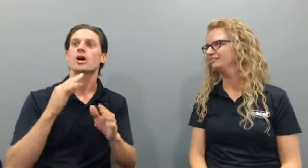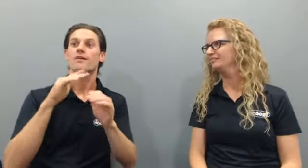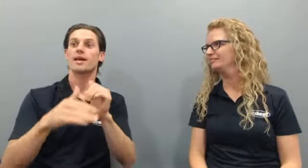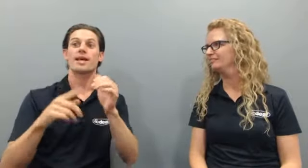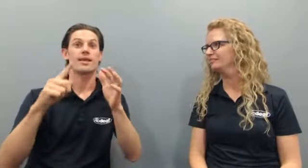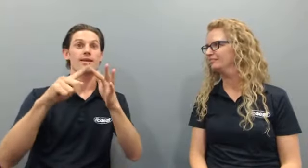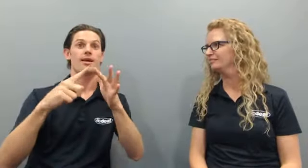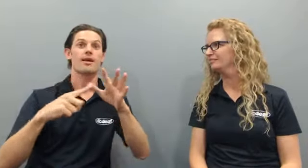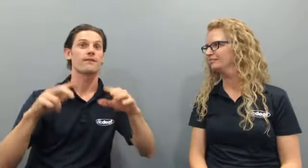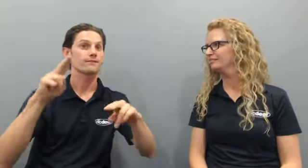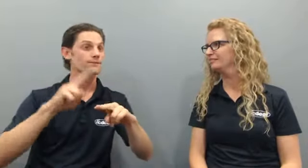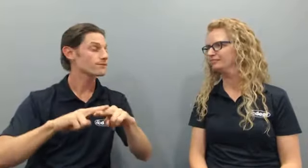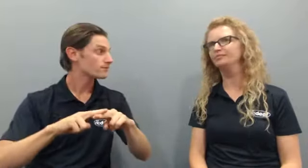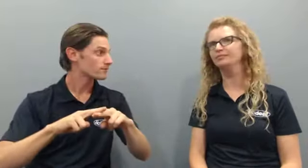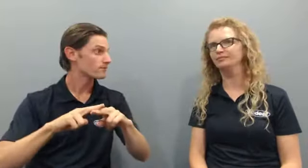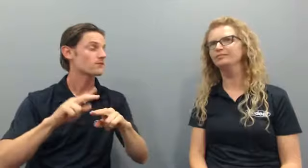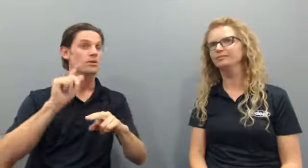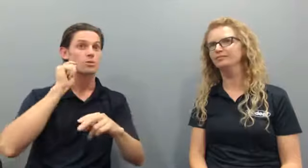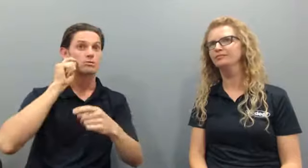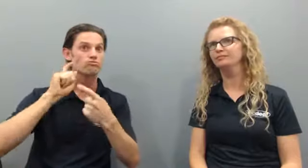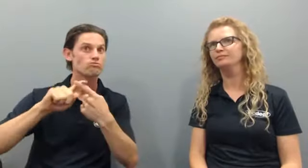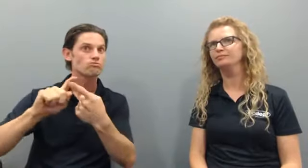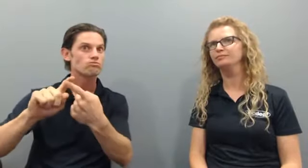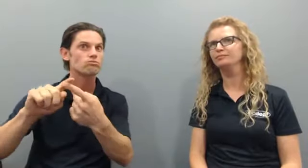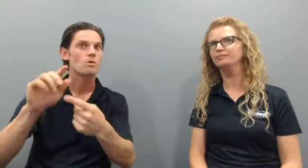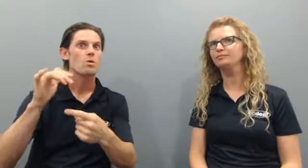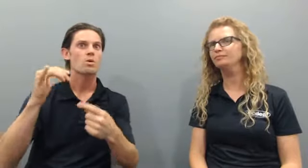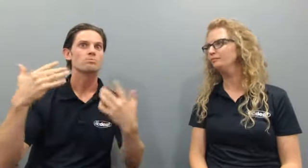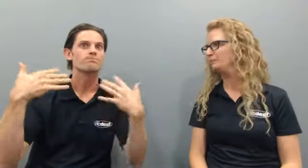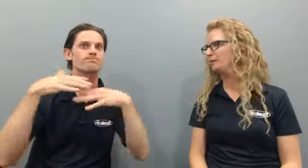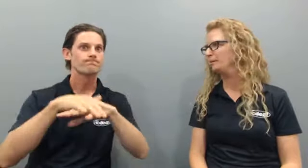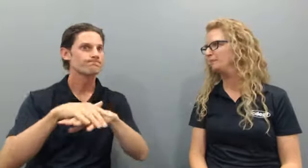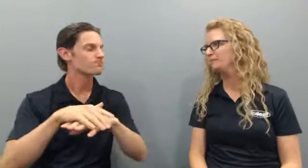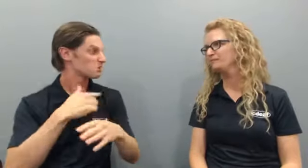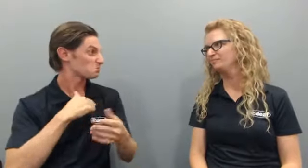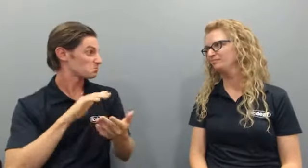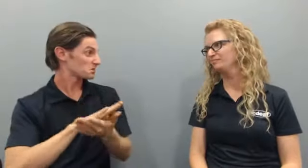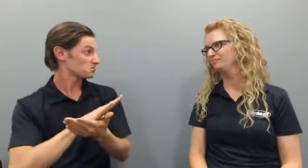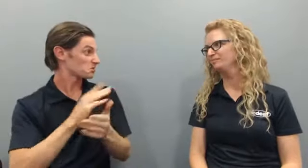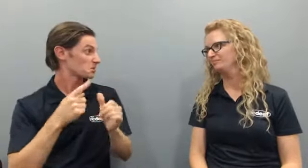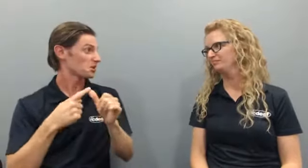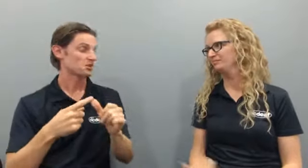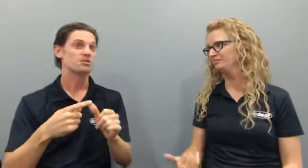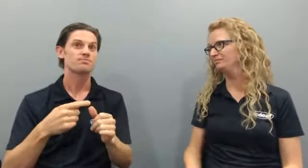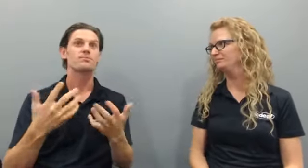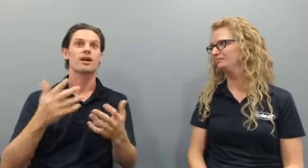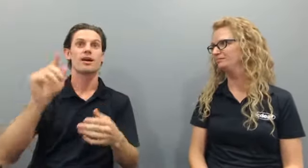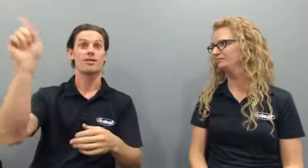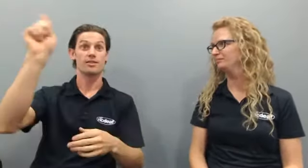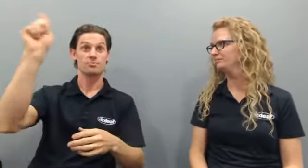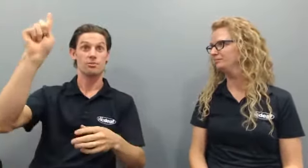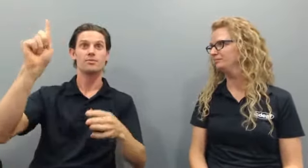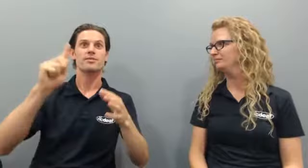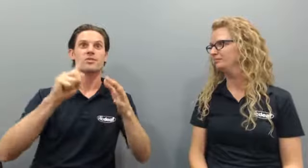Another question here is with the EAF, the Employment Assistance Fund. Will that continue as is, or will it be absorbed by